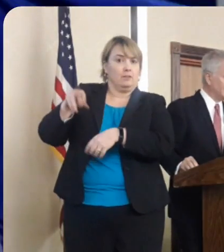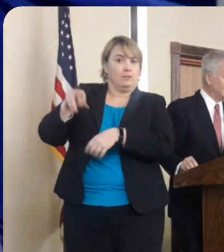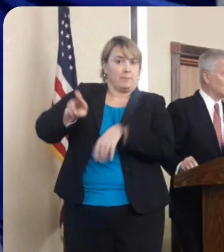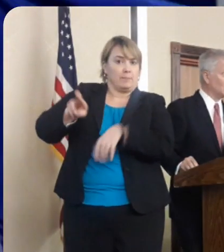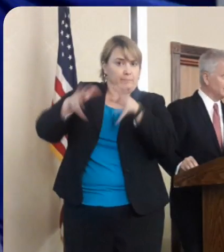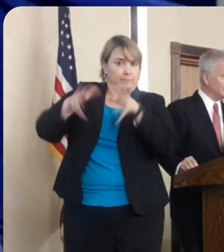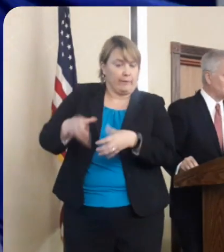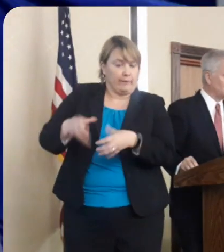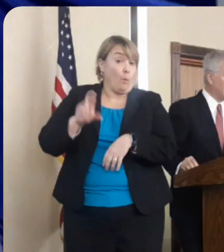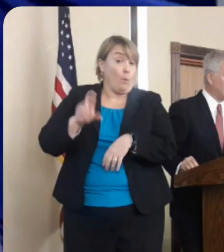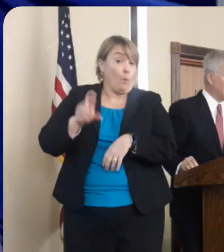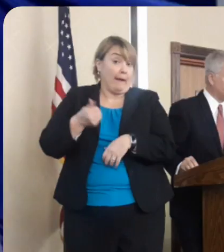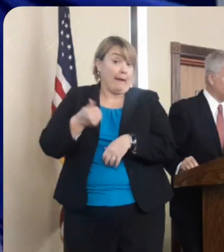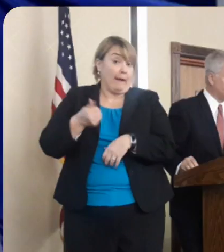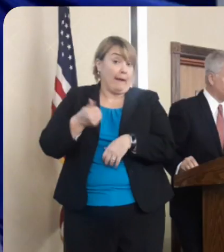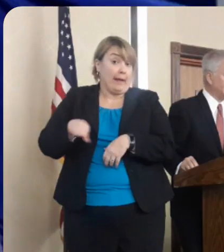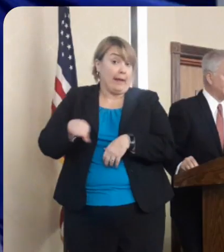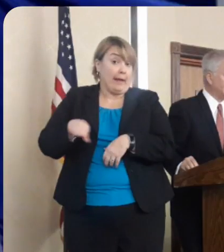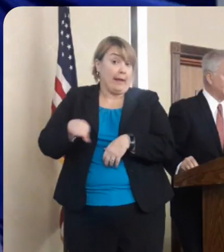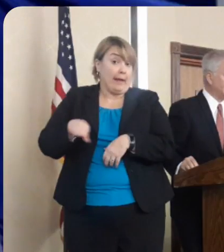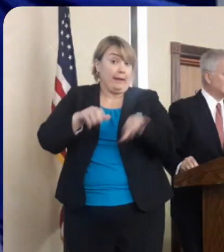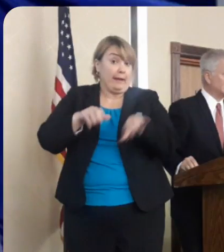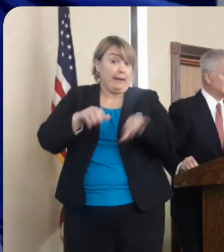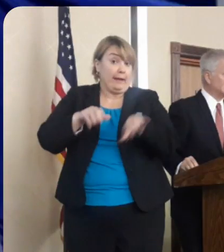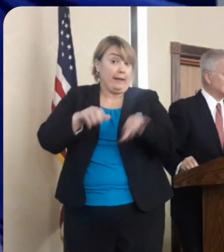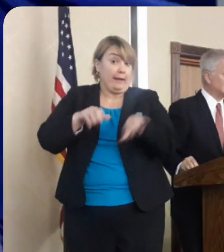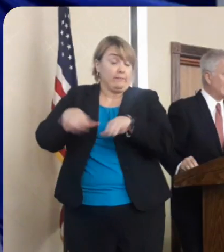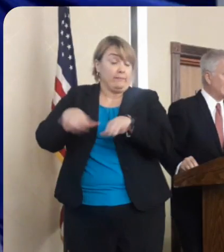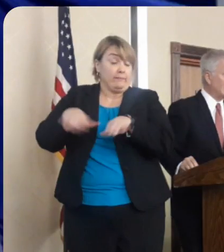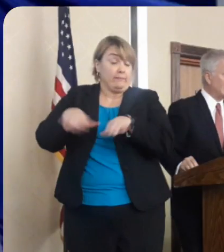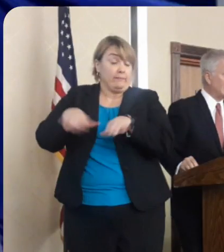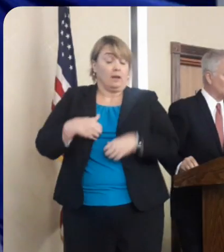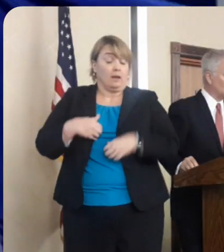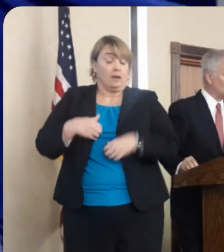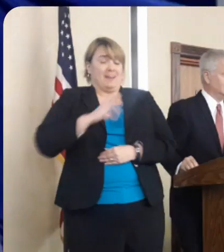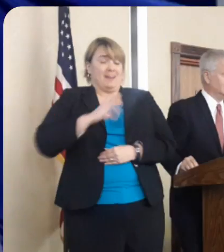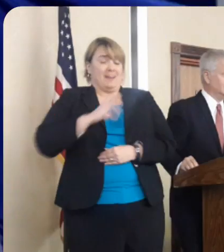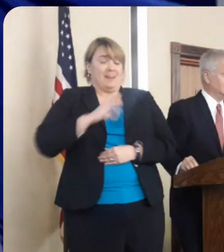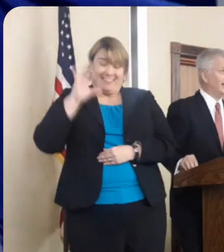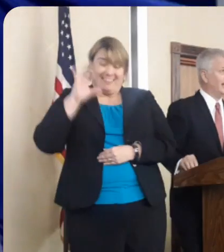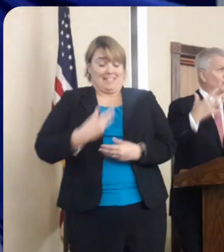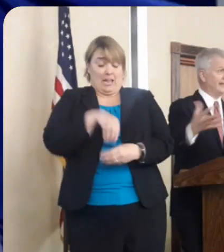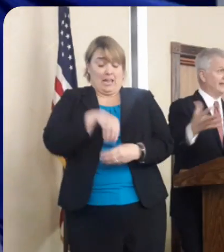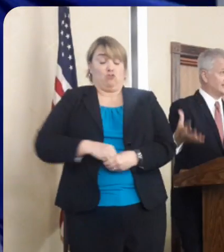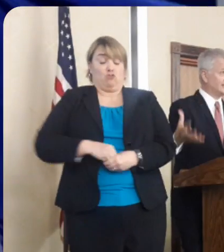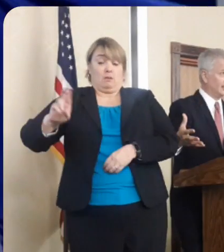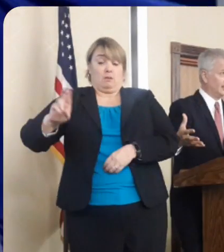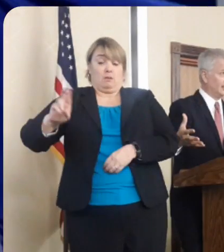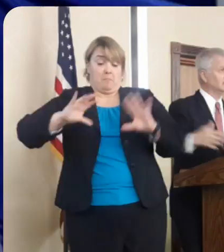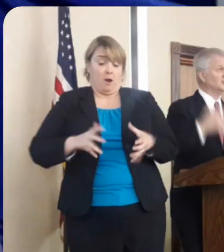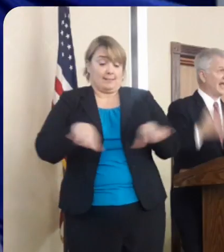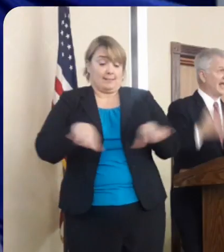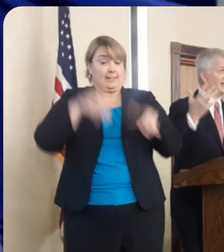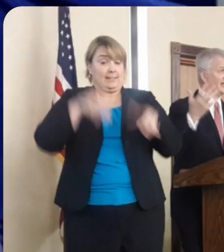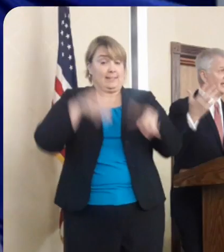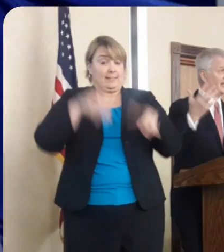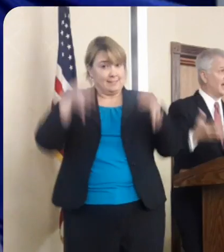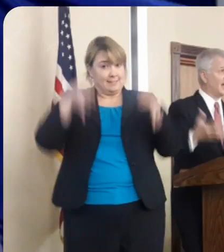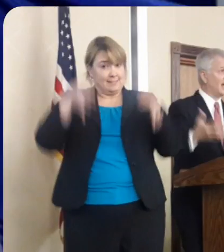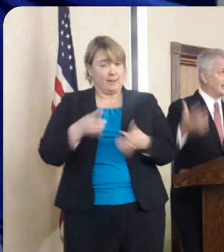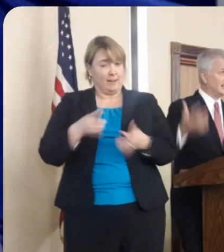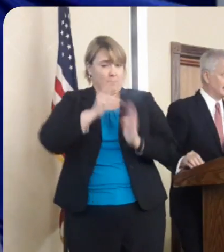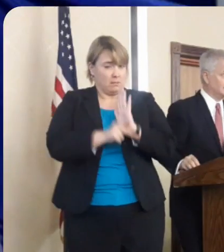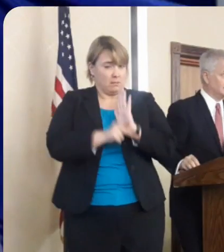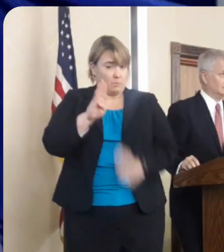are intra-party activity deciding what our policies are. Well, then I see, like So I read that to be, staff cannot be influencing